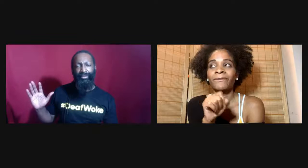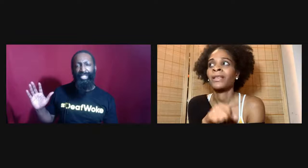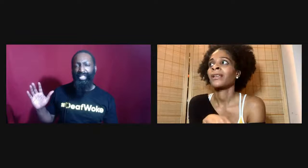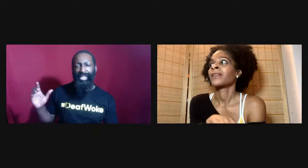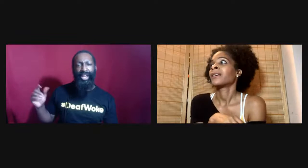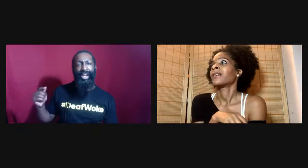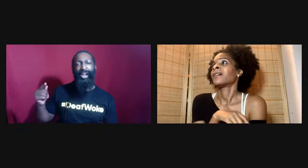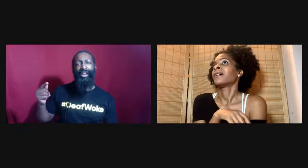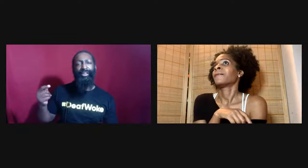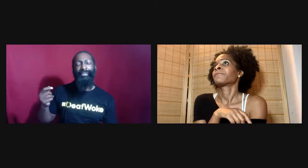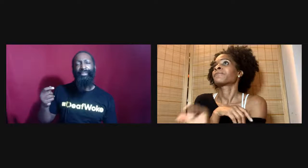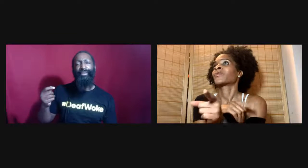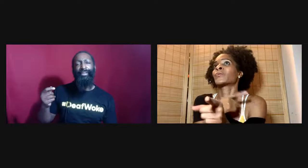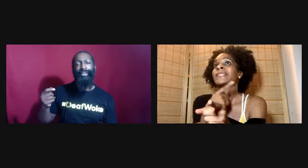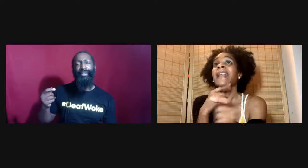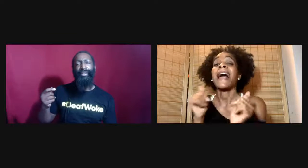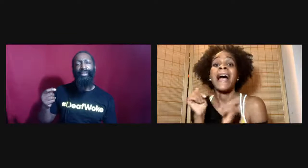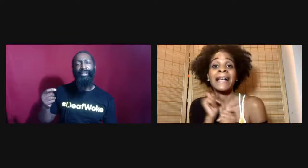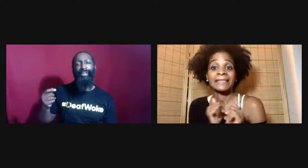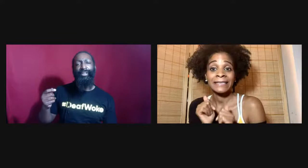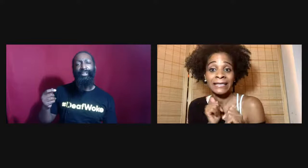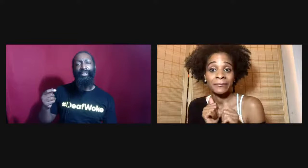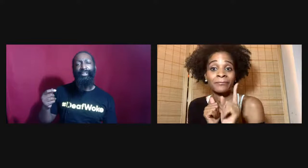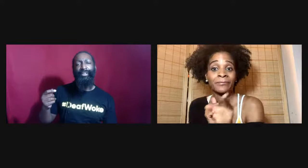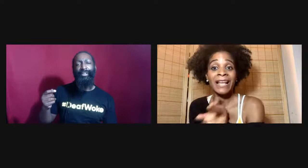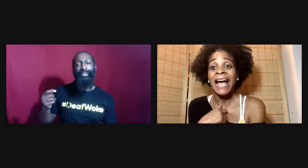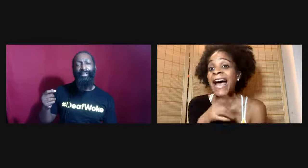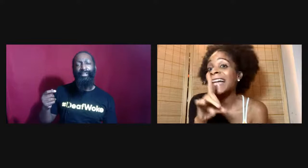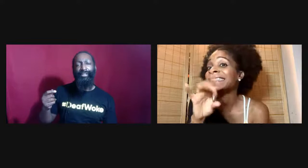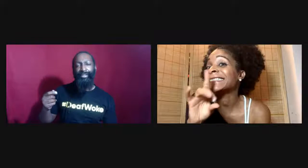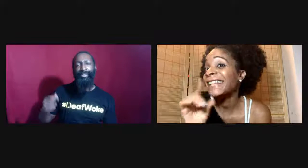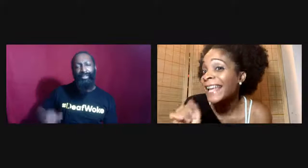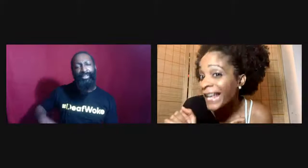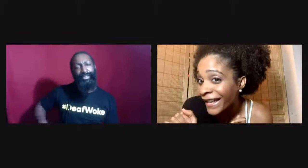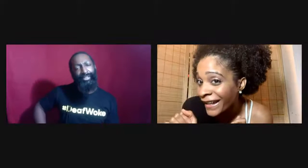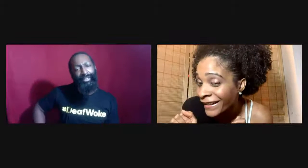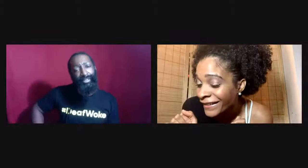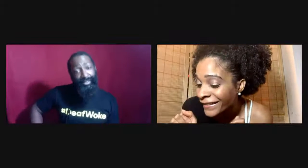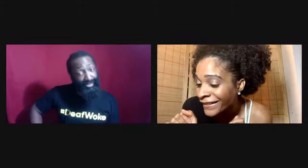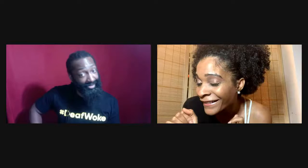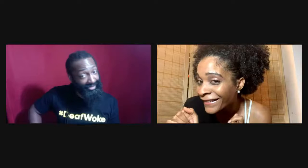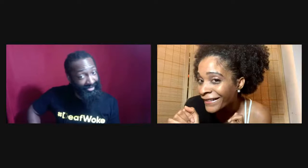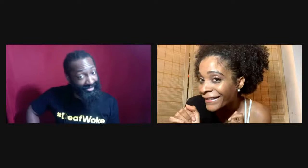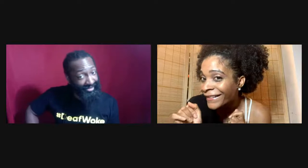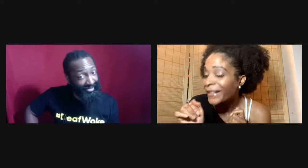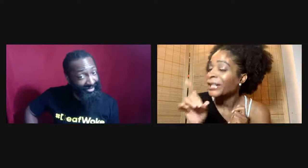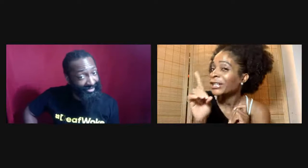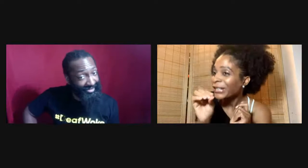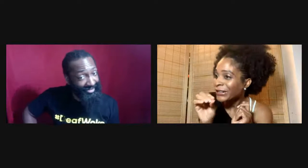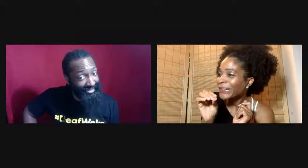continue to do what I love. I just want to set it up on my own terms. And with acting,